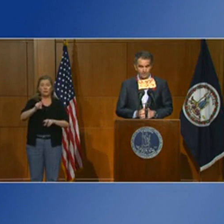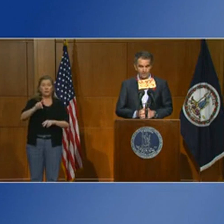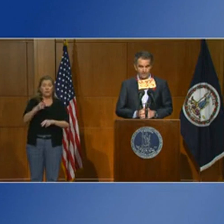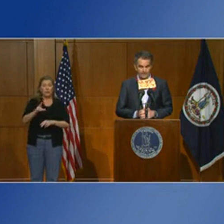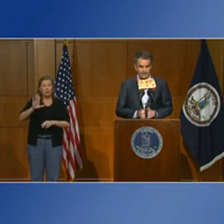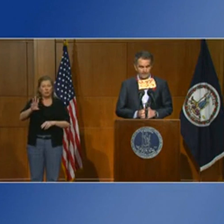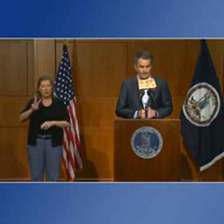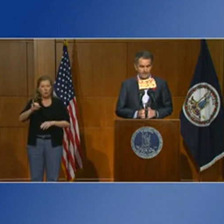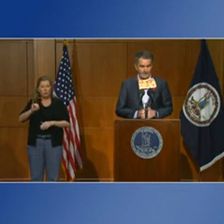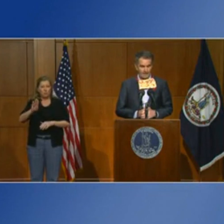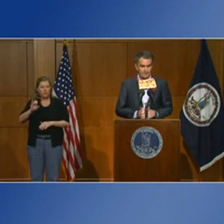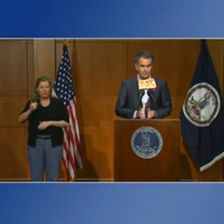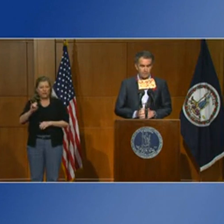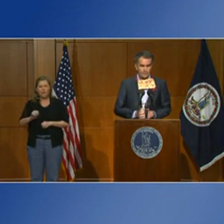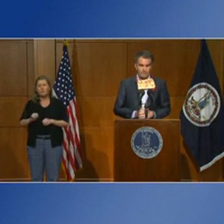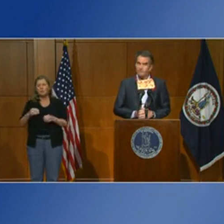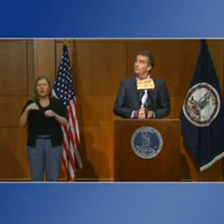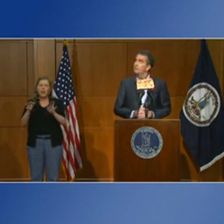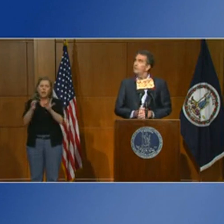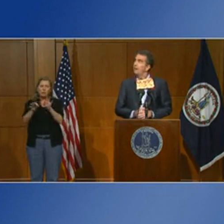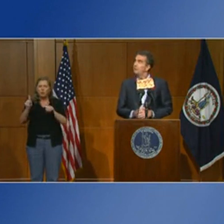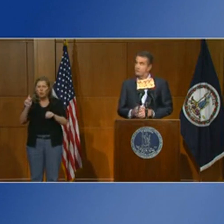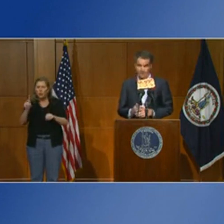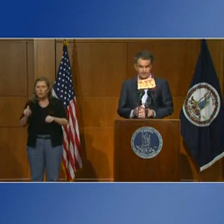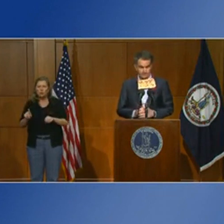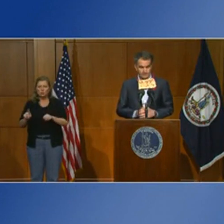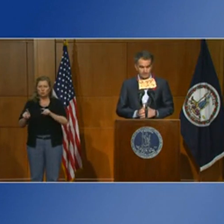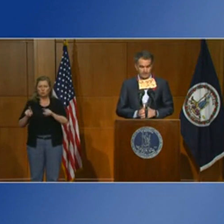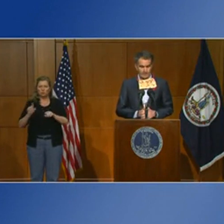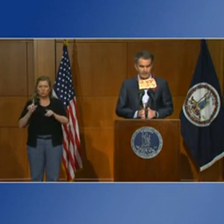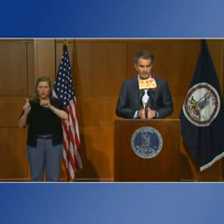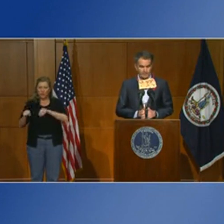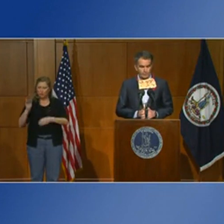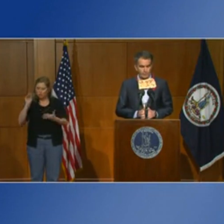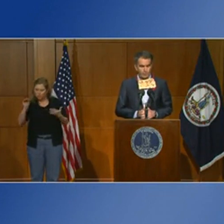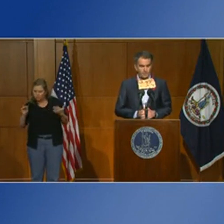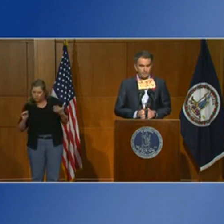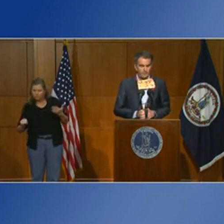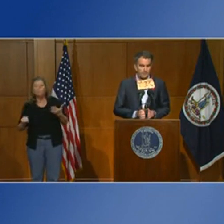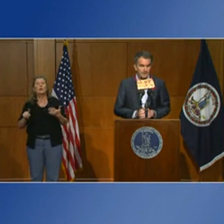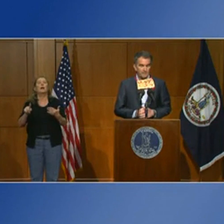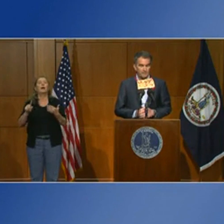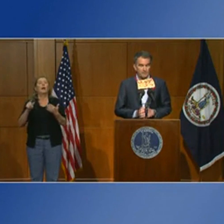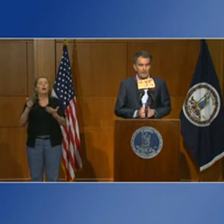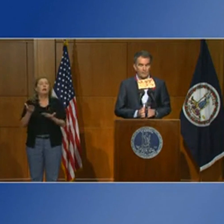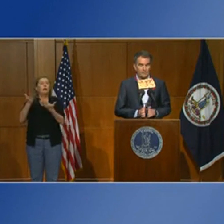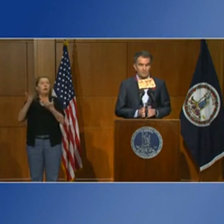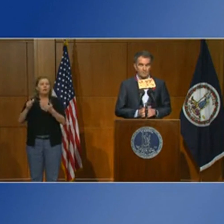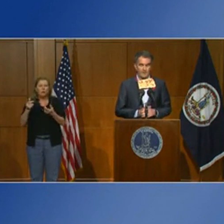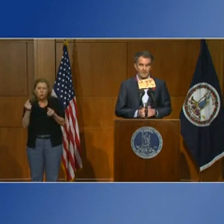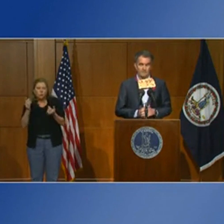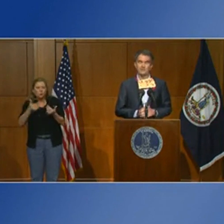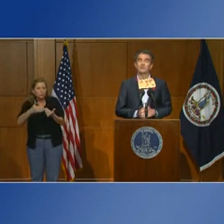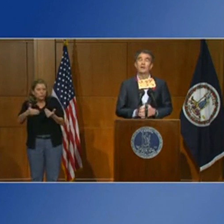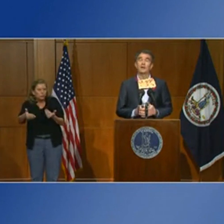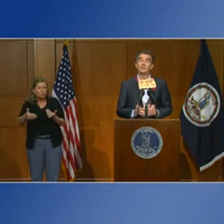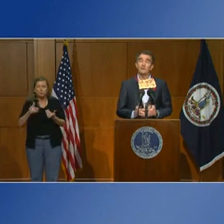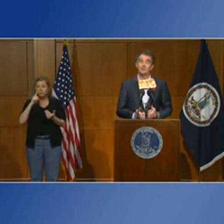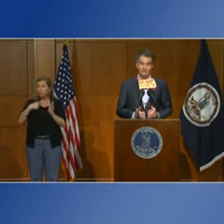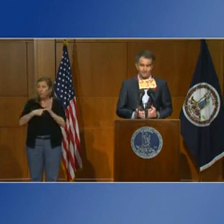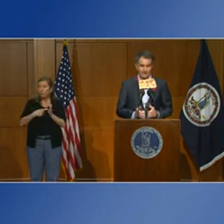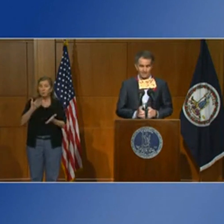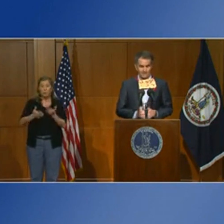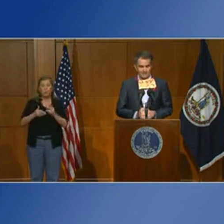VDH website and answer questions about your symptoms, and the tool will give recommendations about what to do next, such